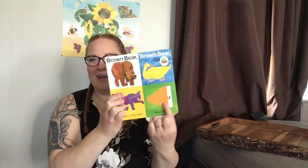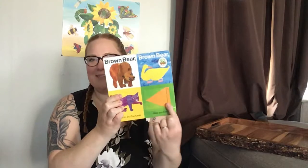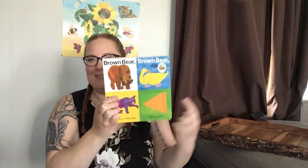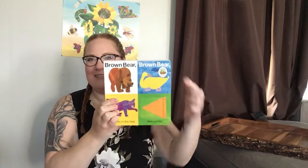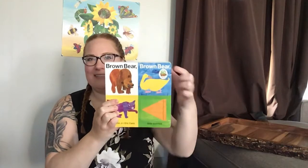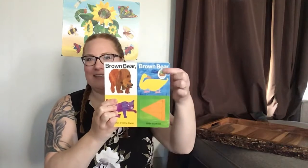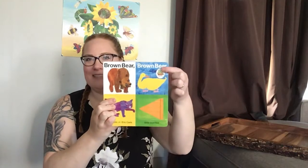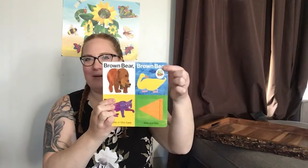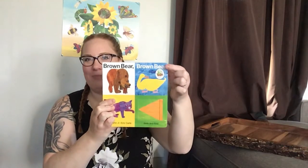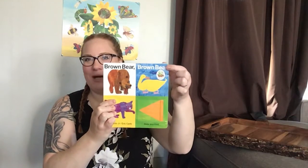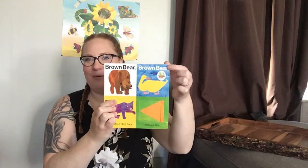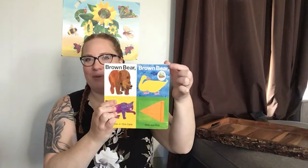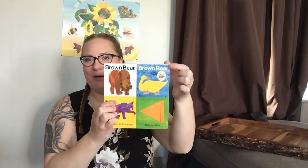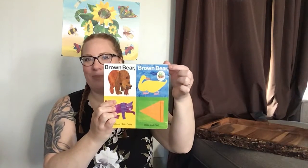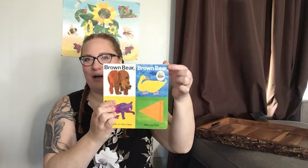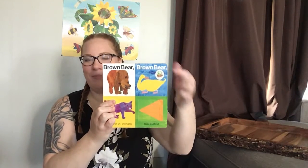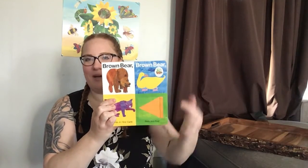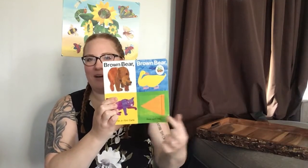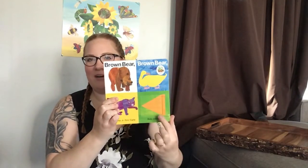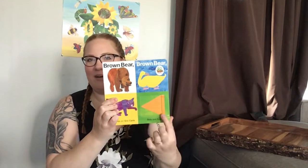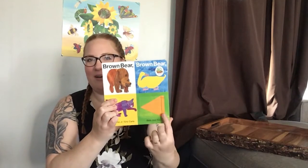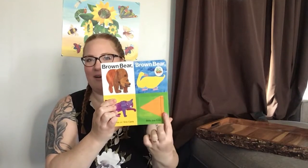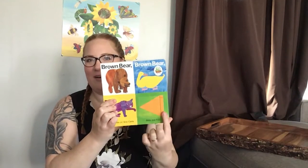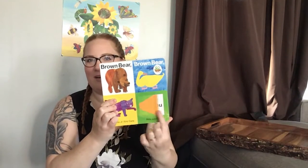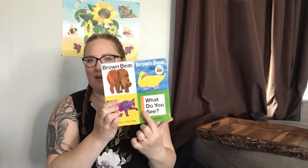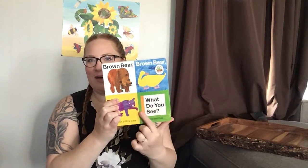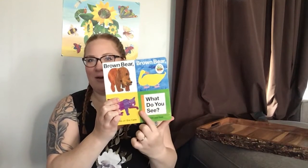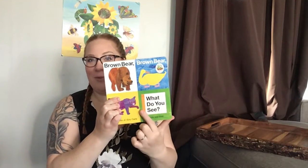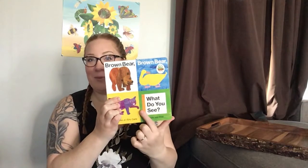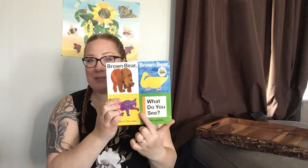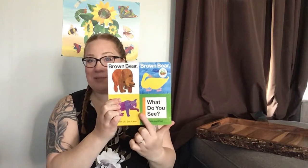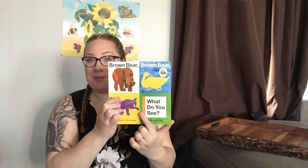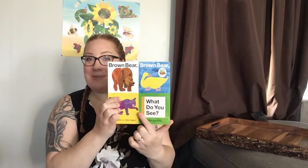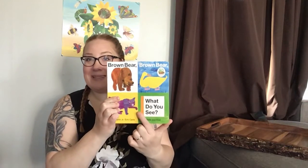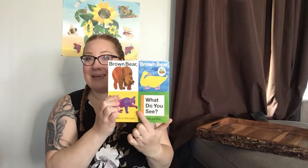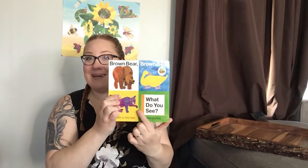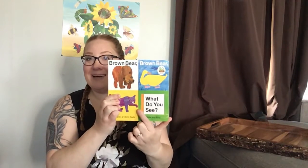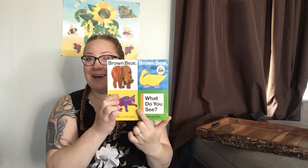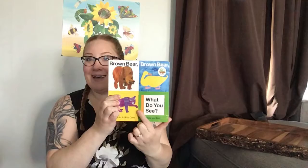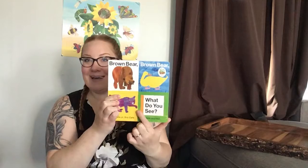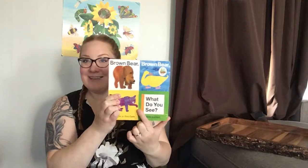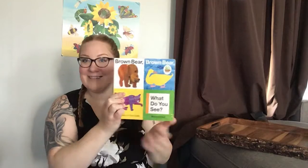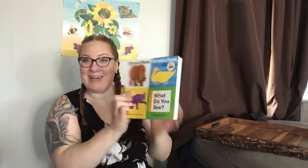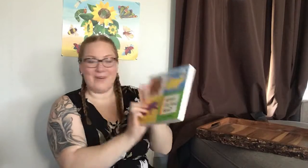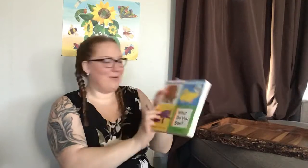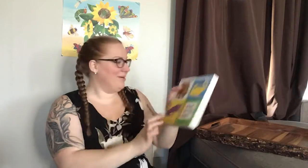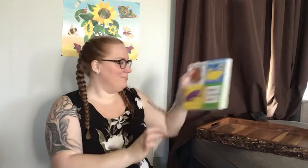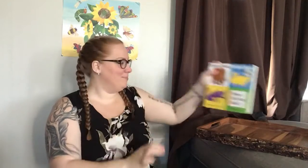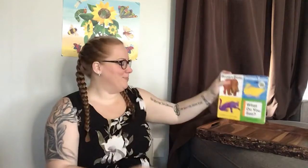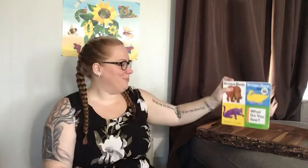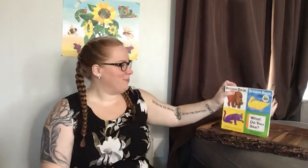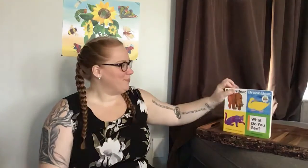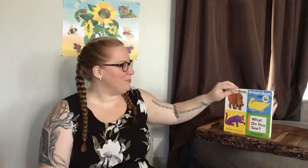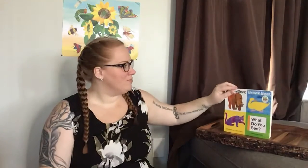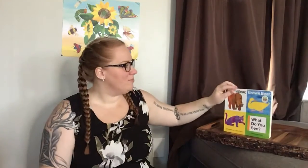So this says, Brown Bear, Brown Bear, what do you see? Isn't that cool?